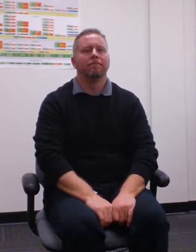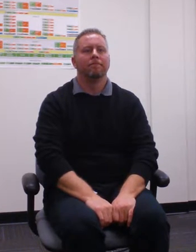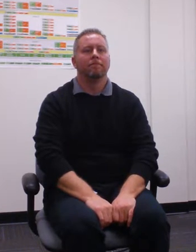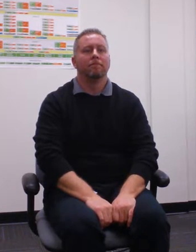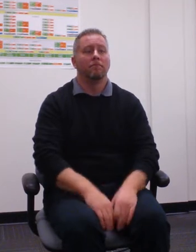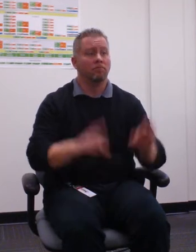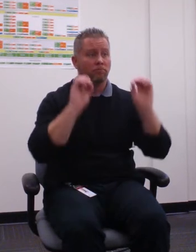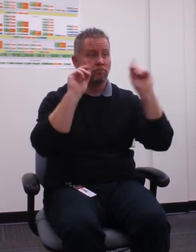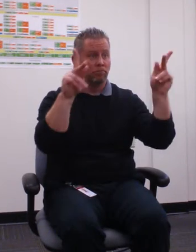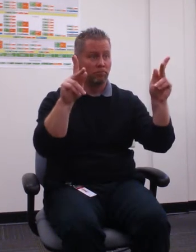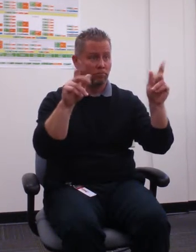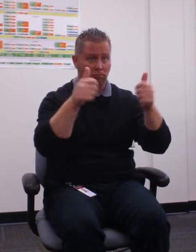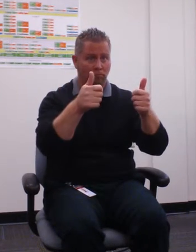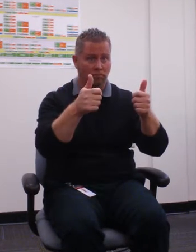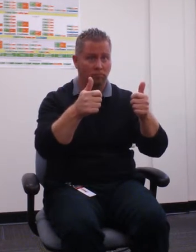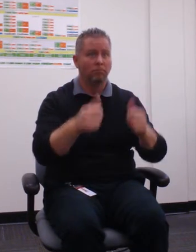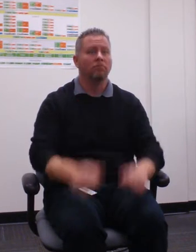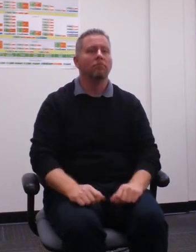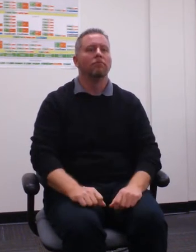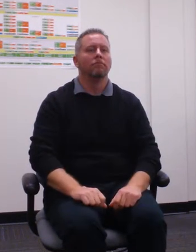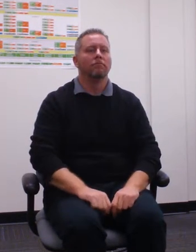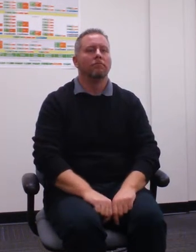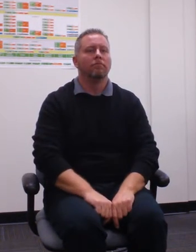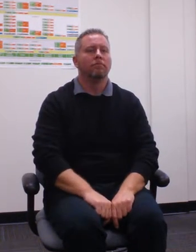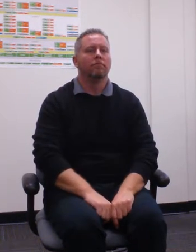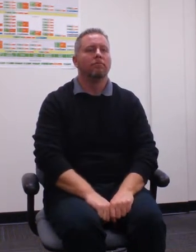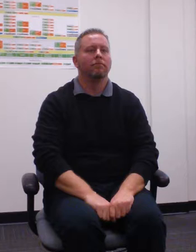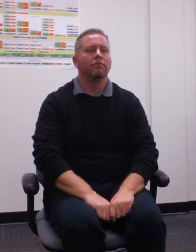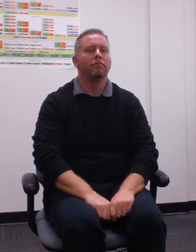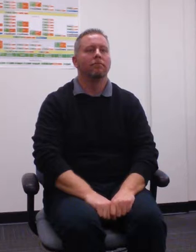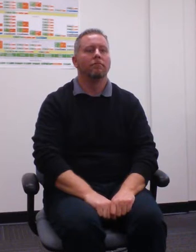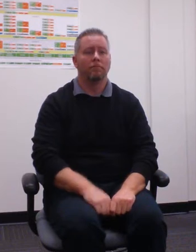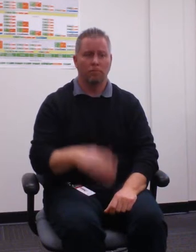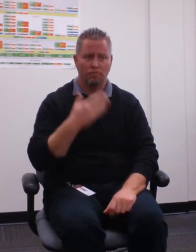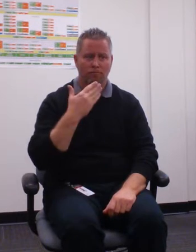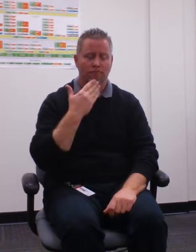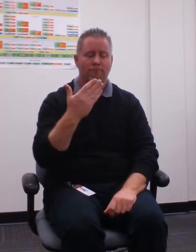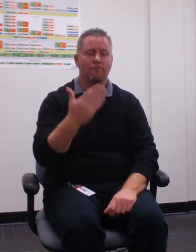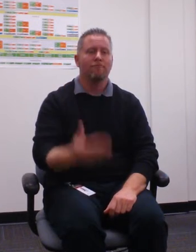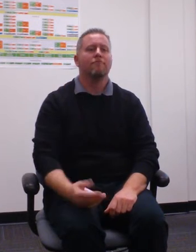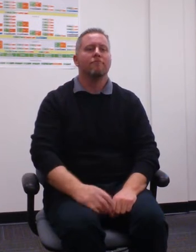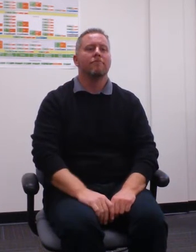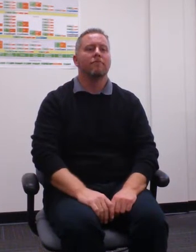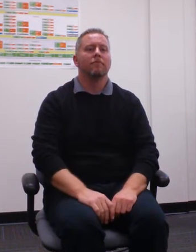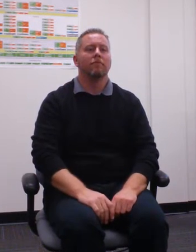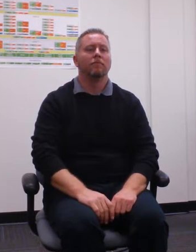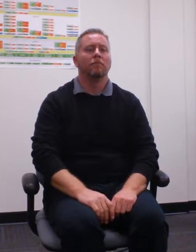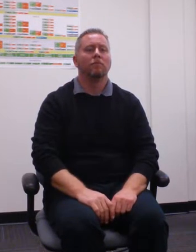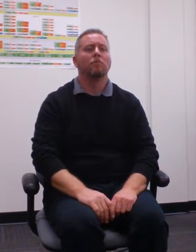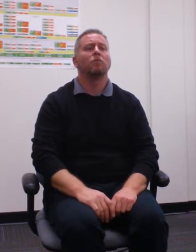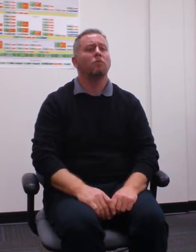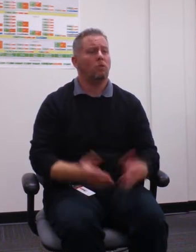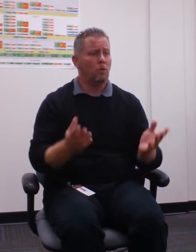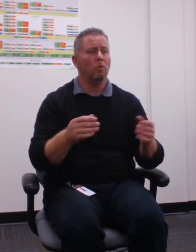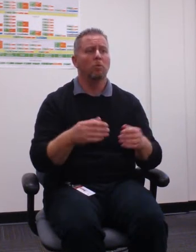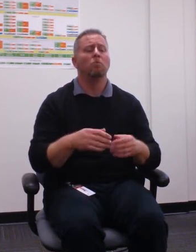That okay with everybody? Yep. Good. Very good. So we were able to hook up the